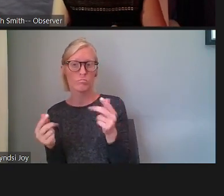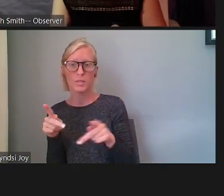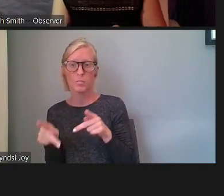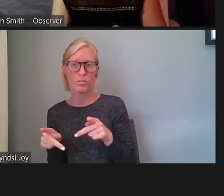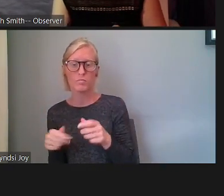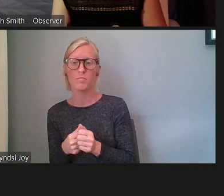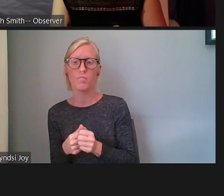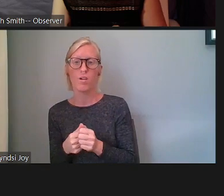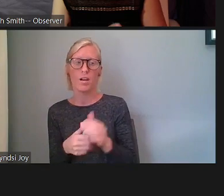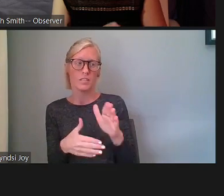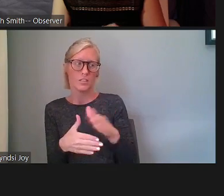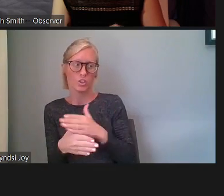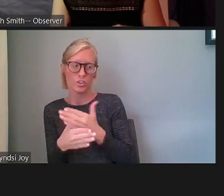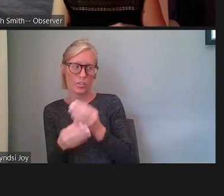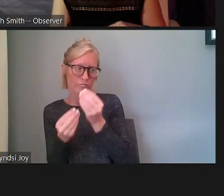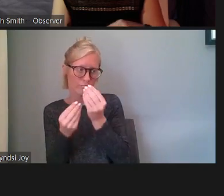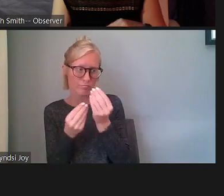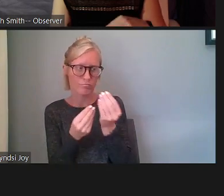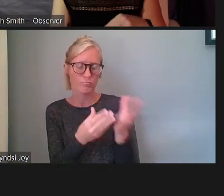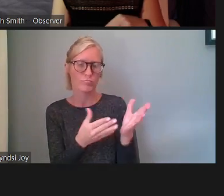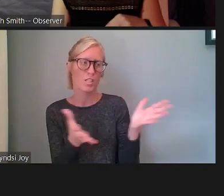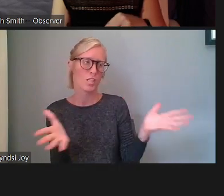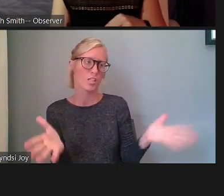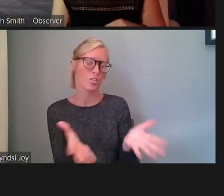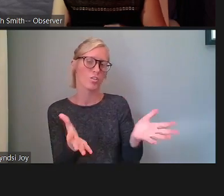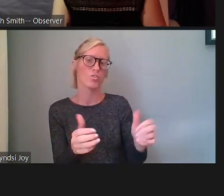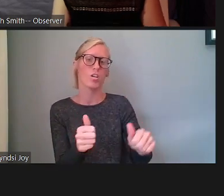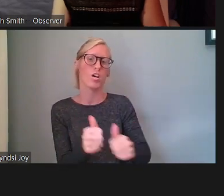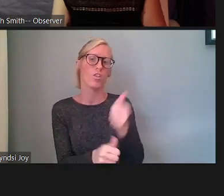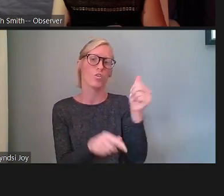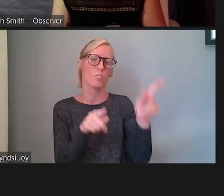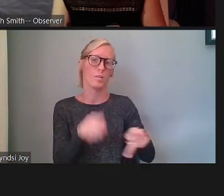that can be shared and encouraged in others.